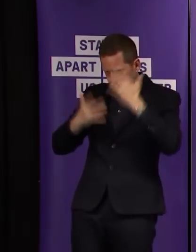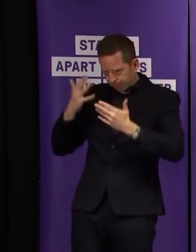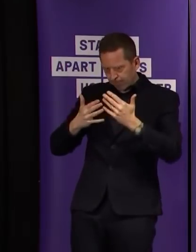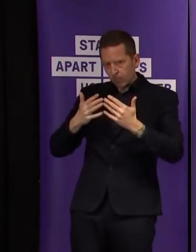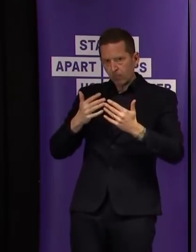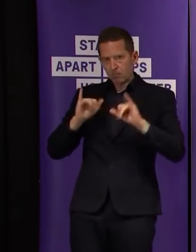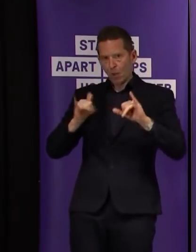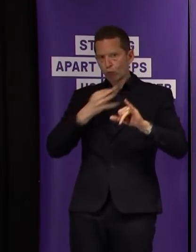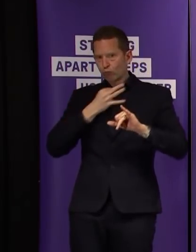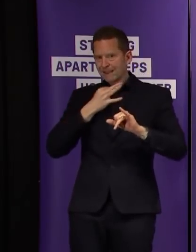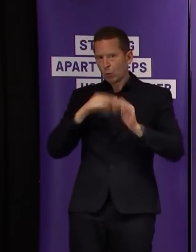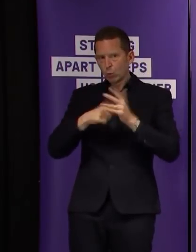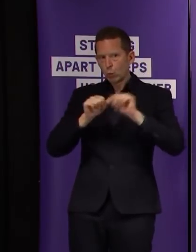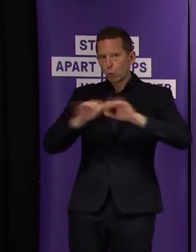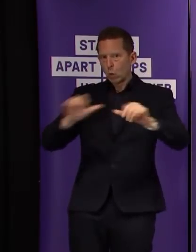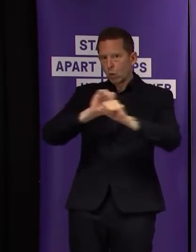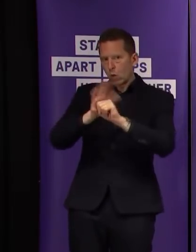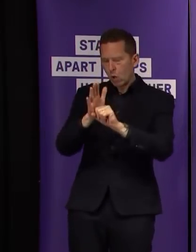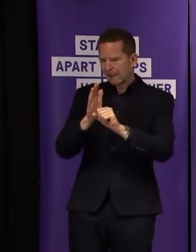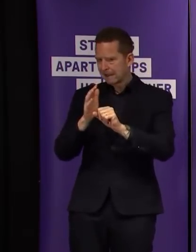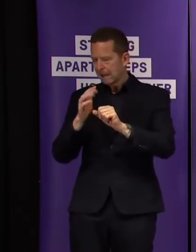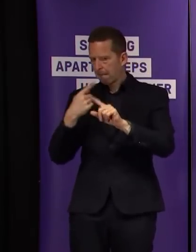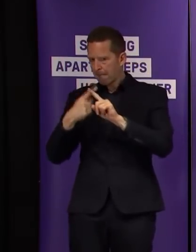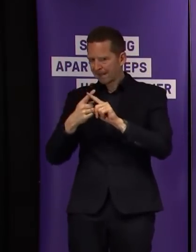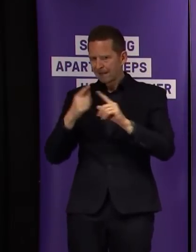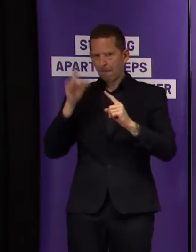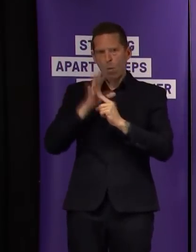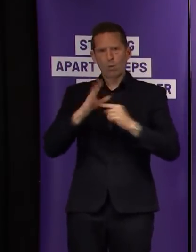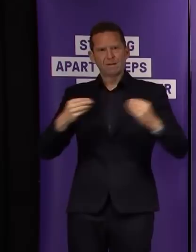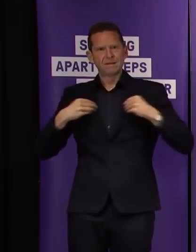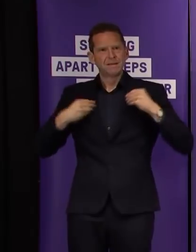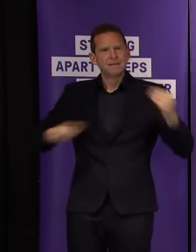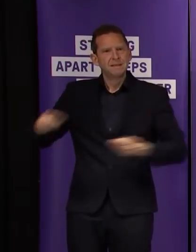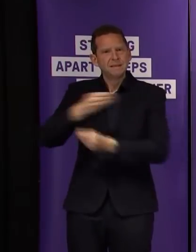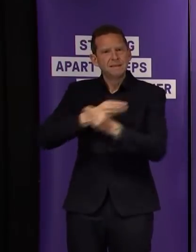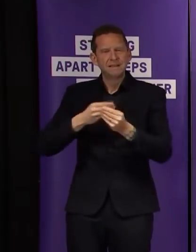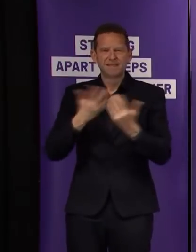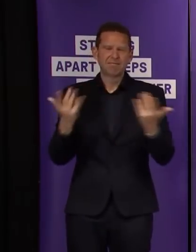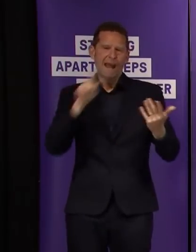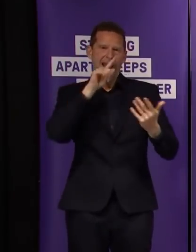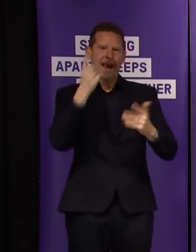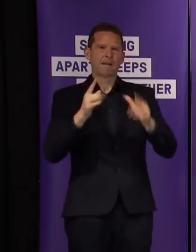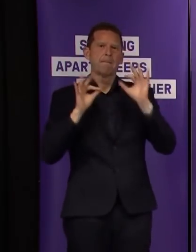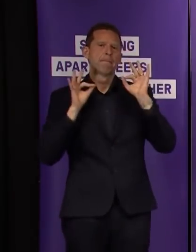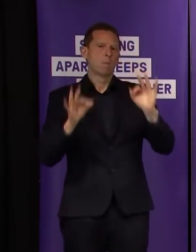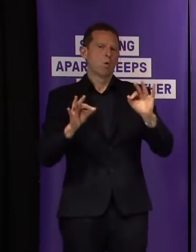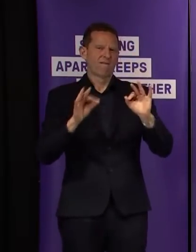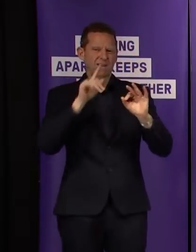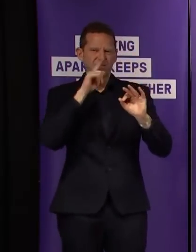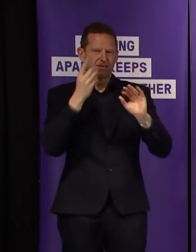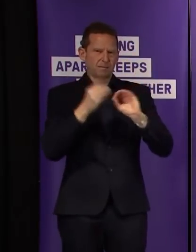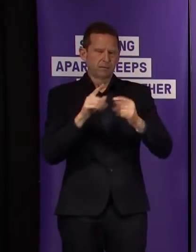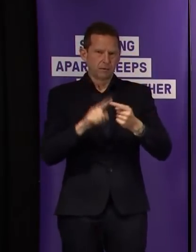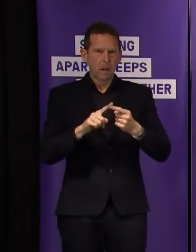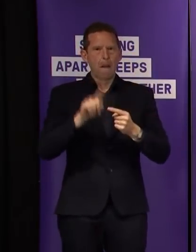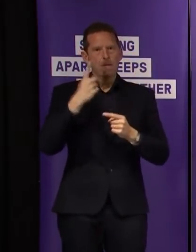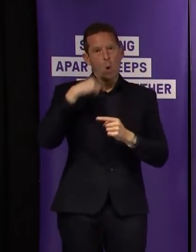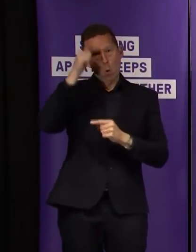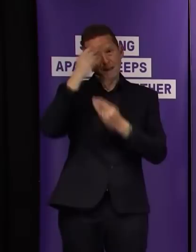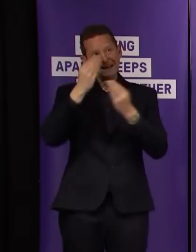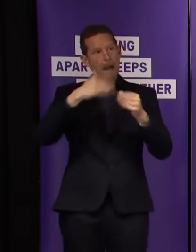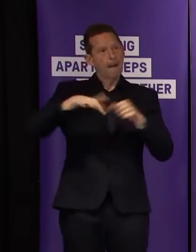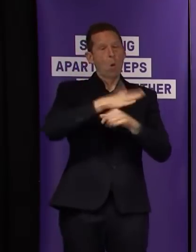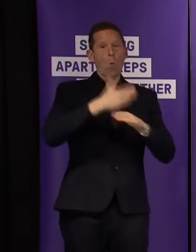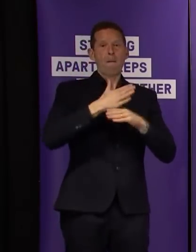benefit. We believe we've struck a balance. It is not a perfect balance. There is no such thing. And I know there'll be some industries who